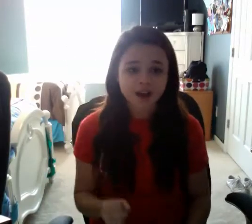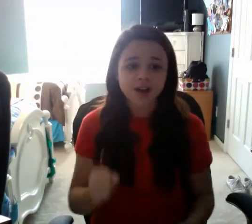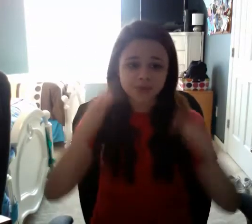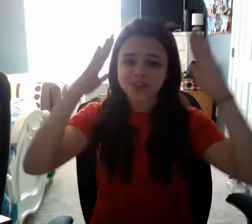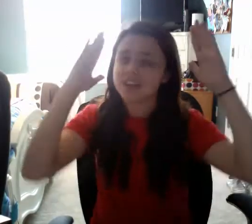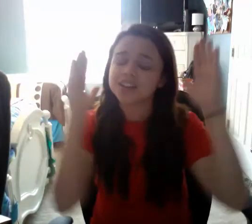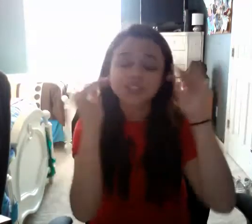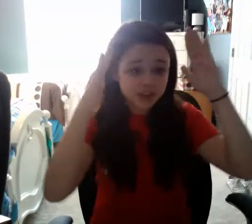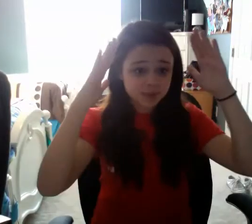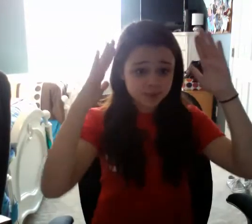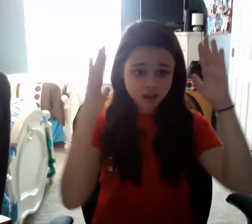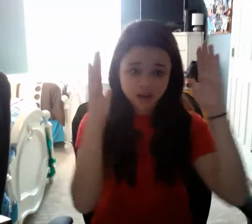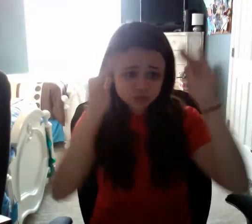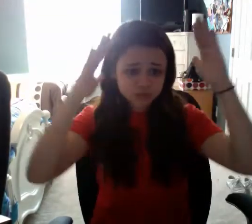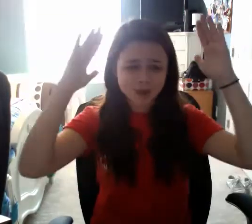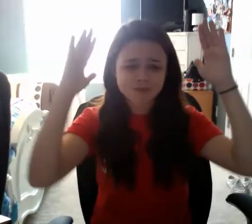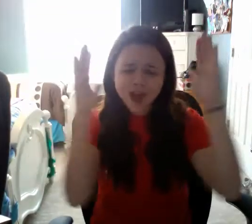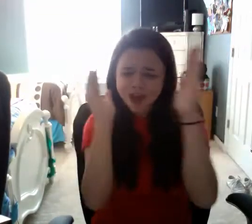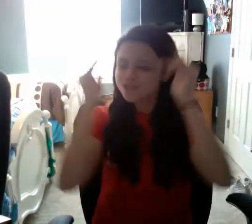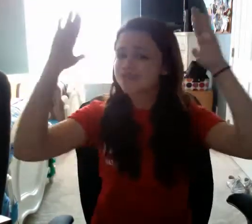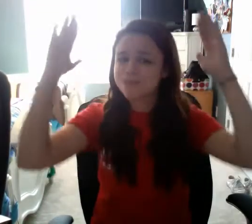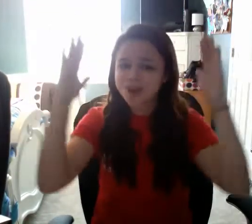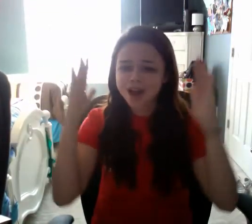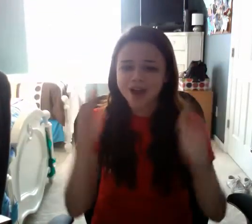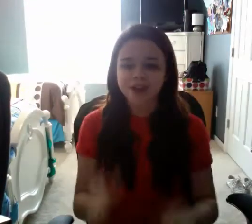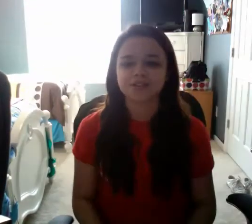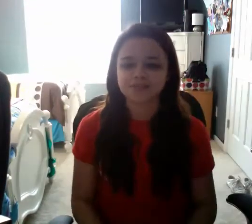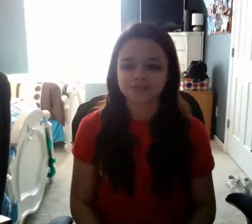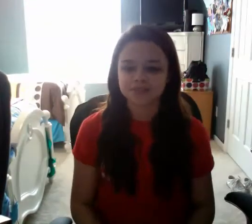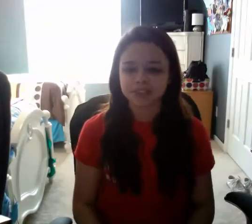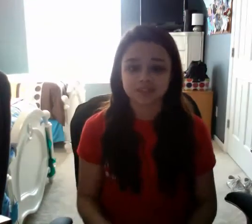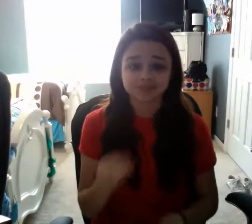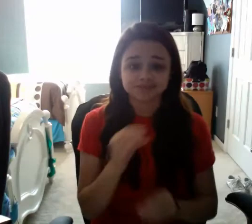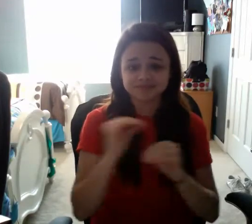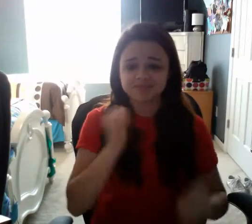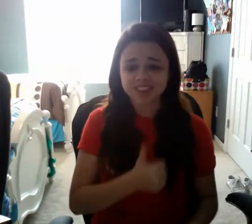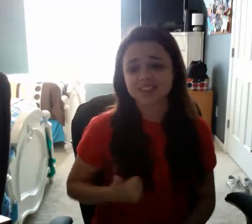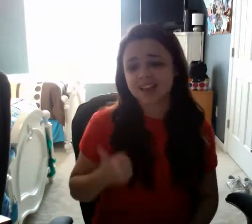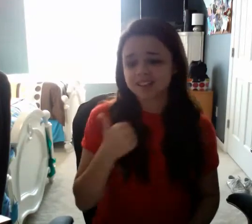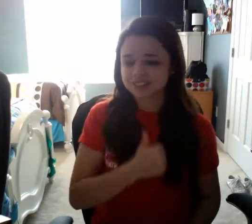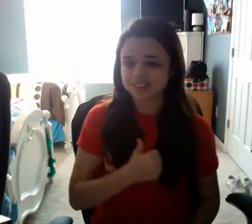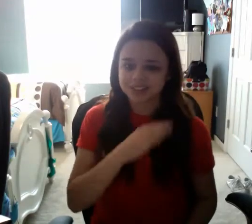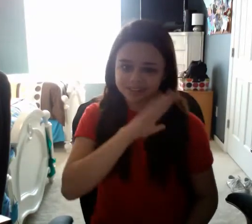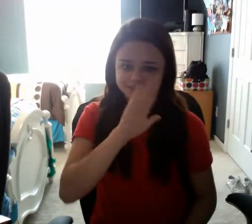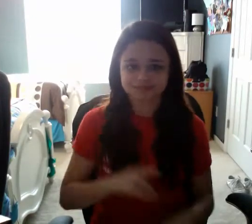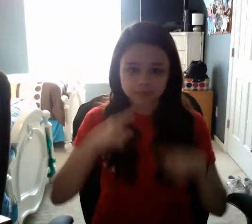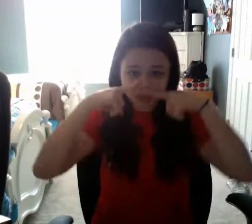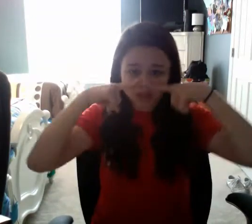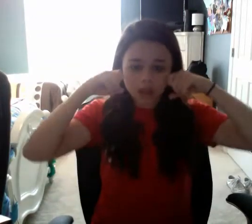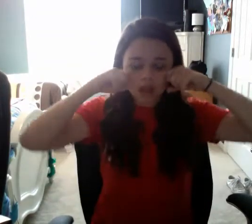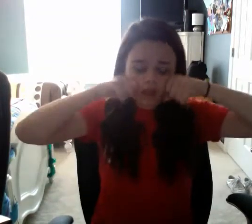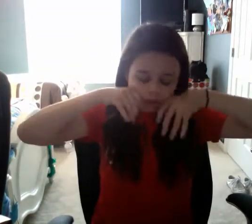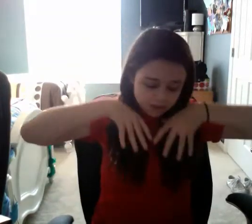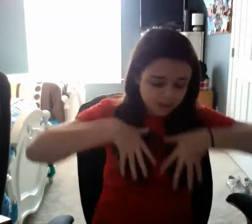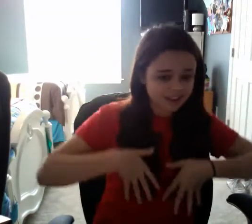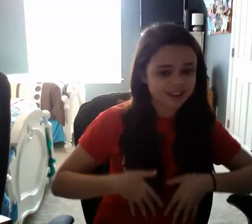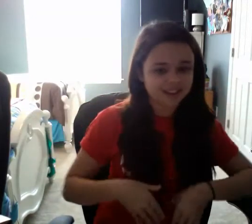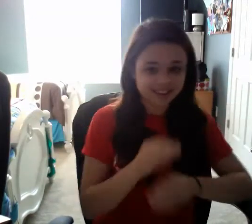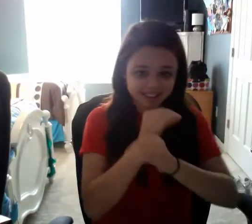trouble, trouble, trouble No apologies, he'll never see you cry Pretends he doesn't know, that